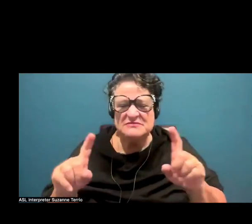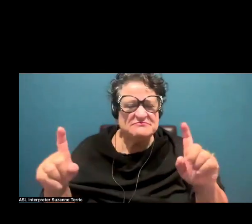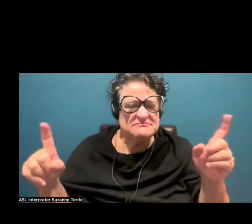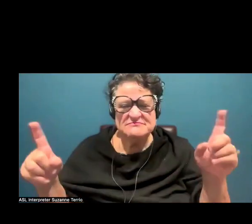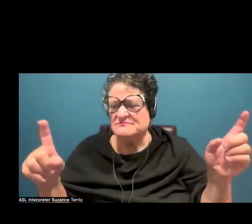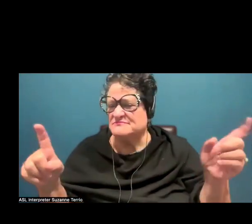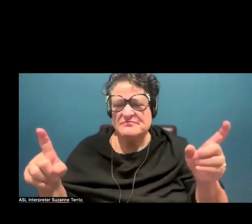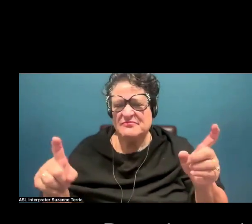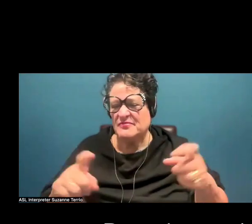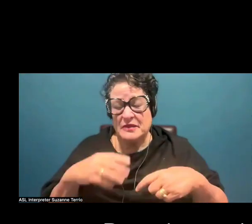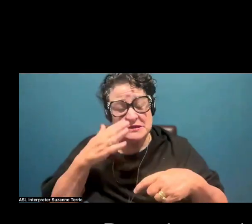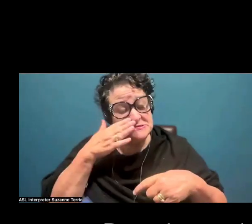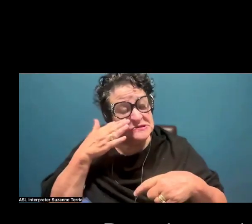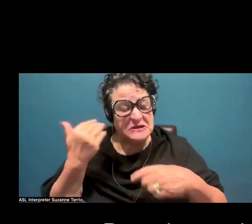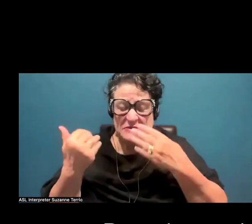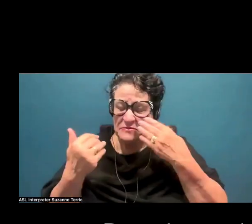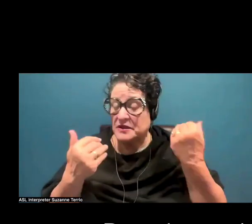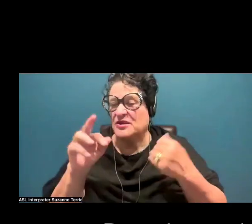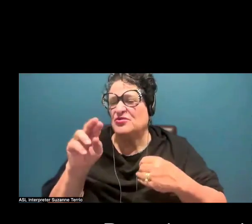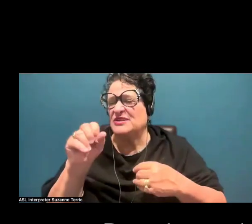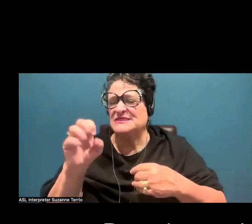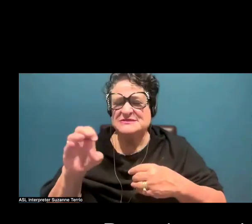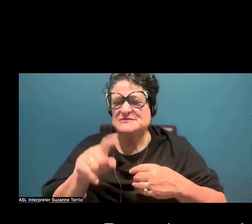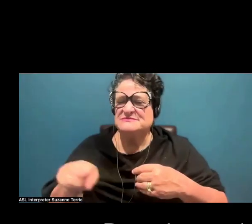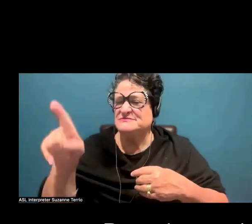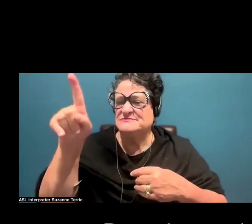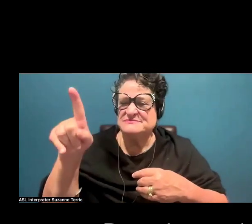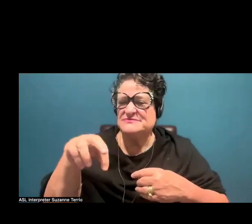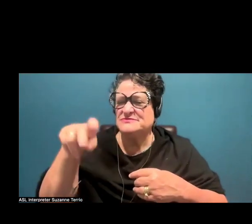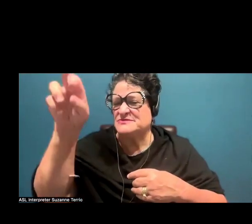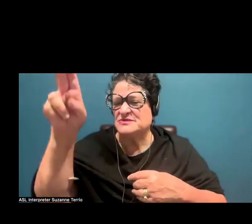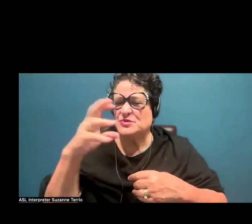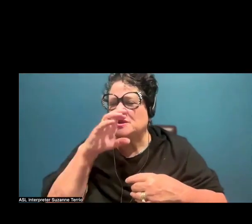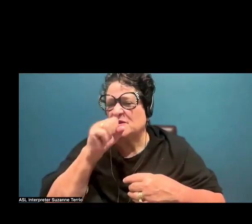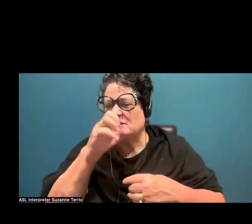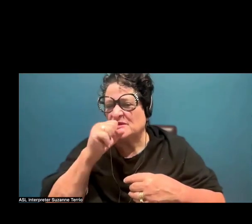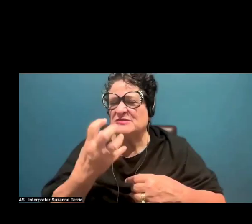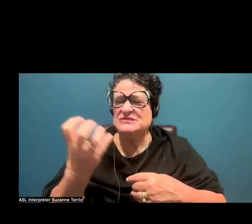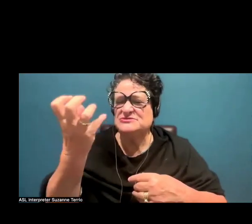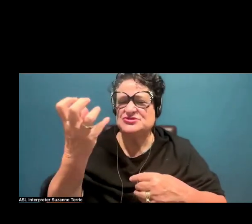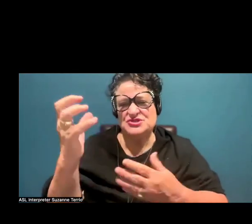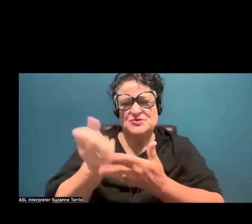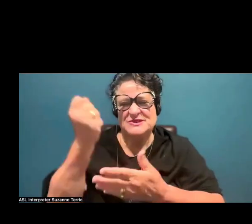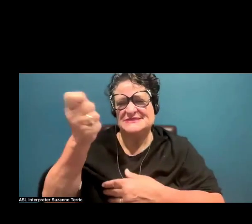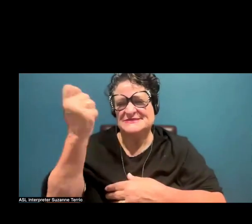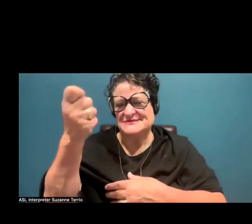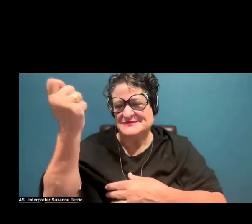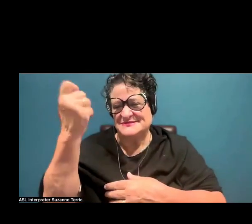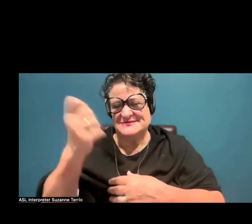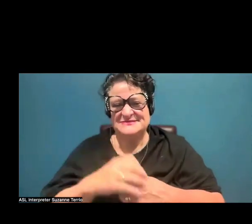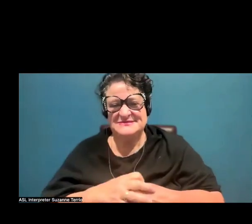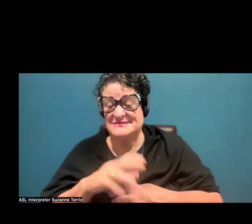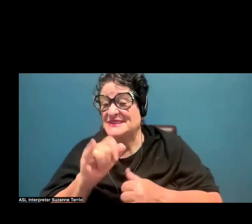shake the blood out of my eye. Reese is sprawled halfway up the staircase, the orange in her hand. She wins. That's the